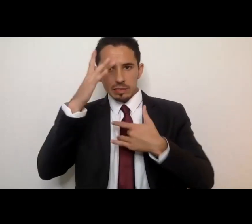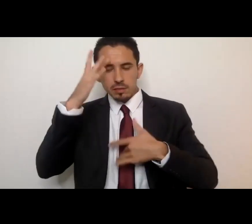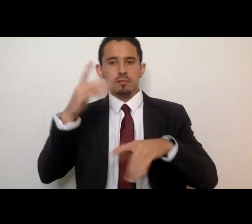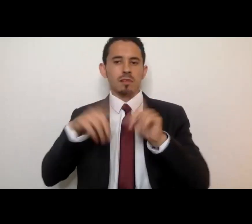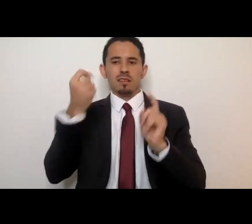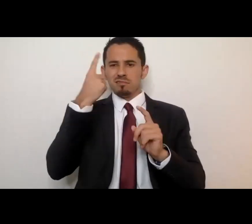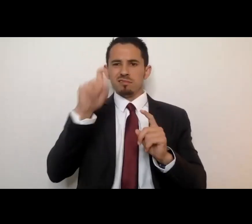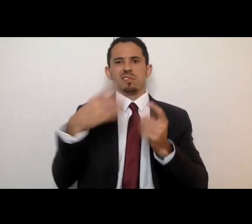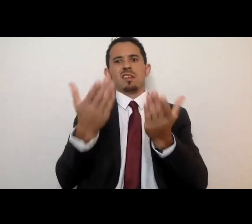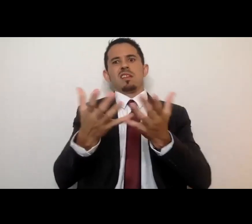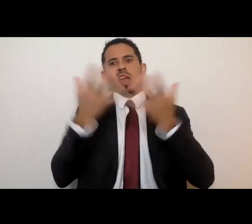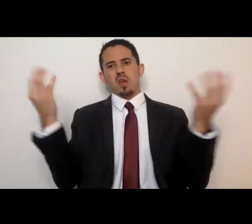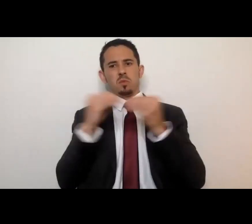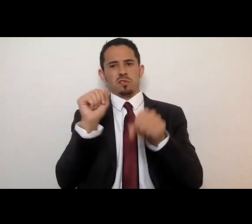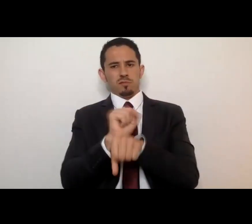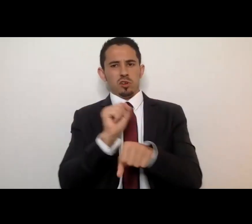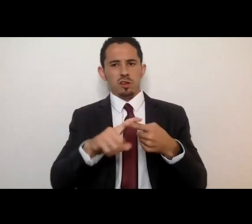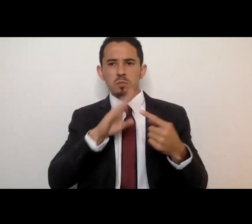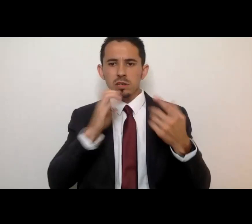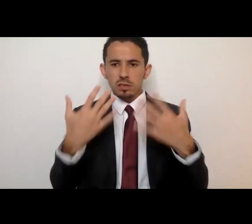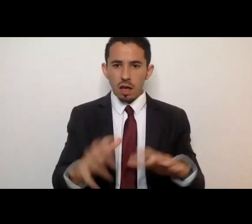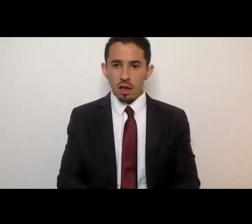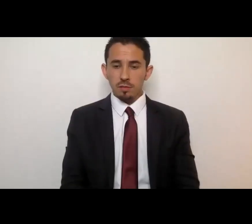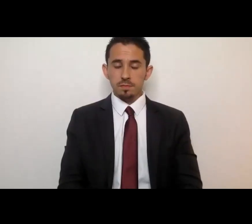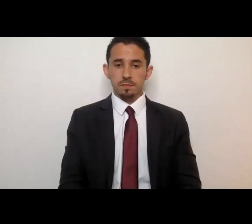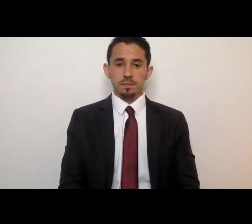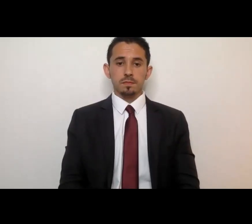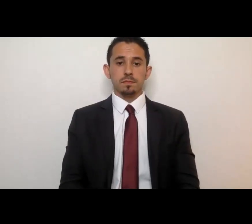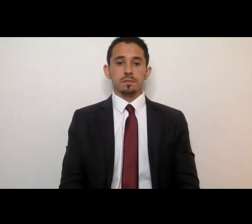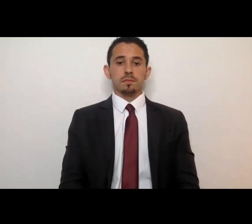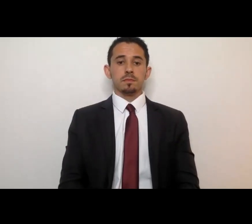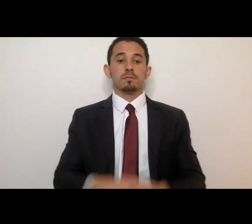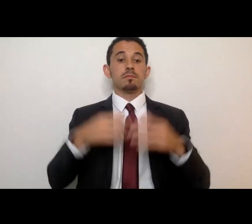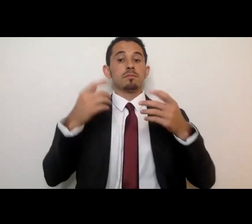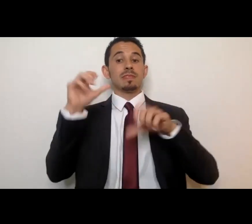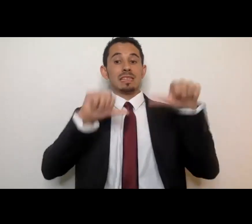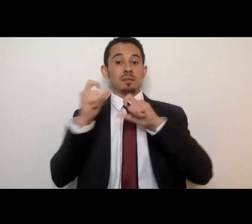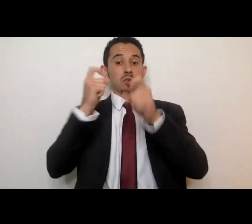capacity to detect tick-borne diseases, but a lot more work would need to be done.